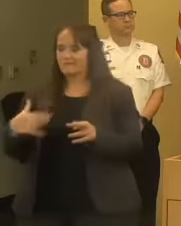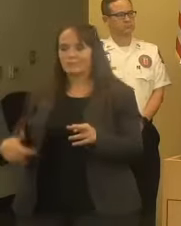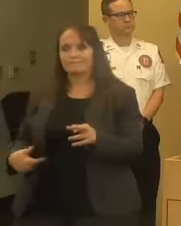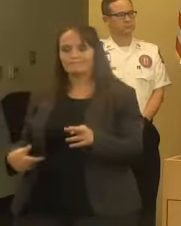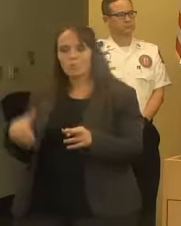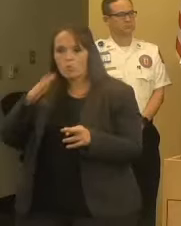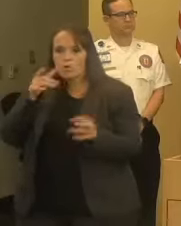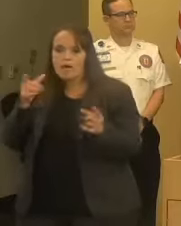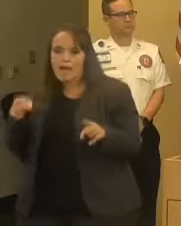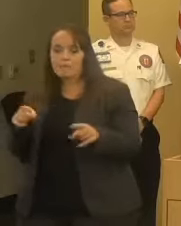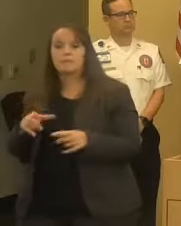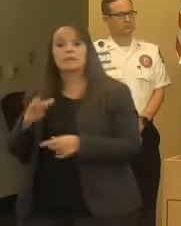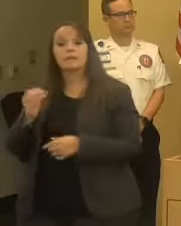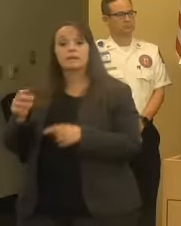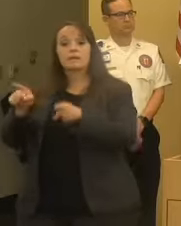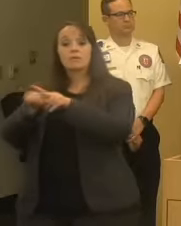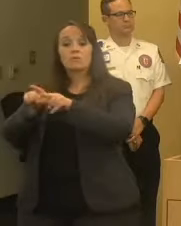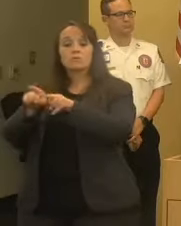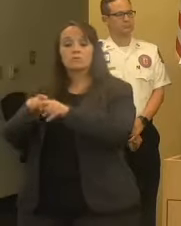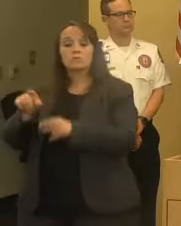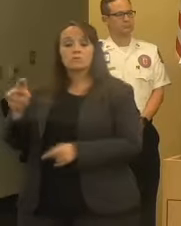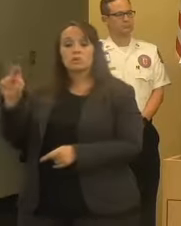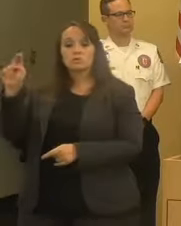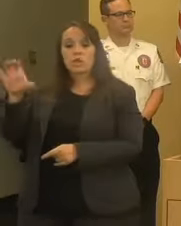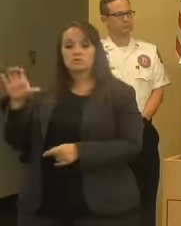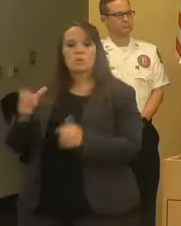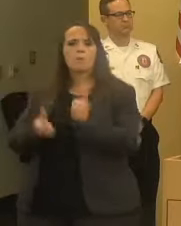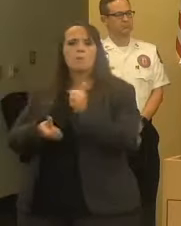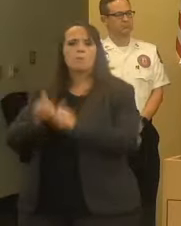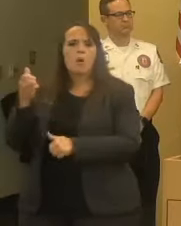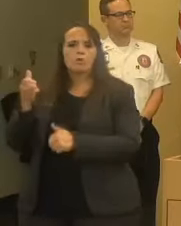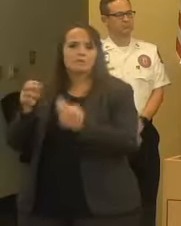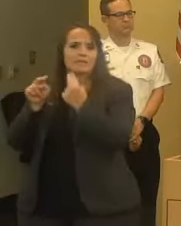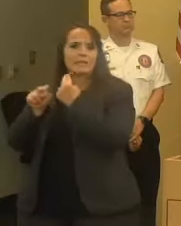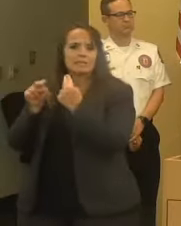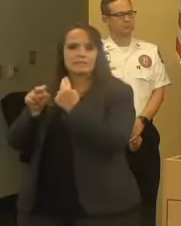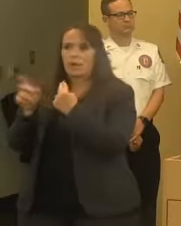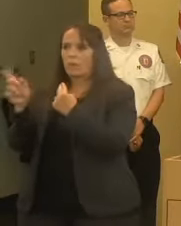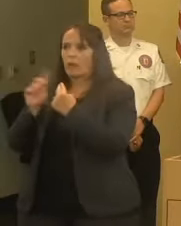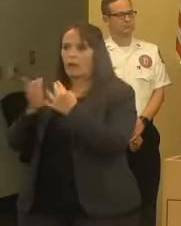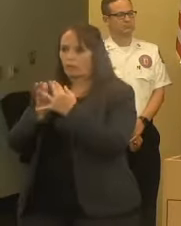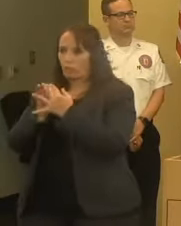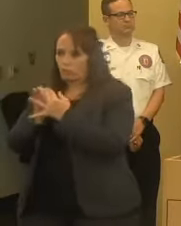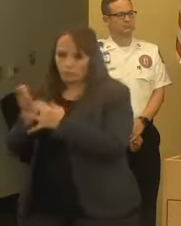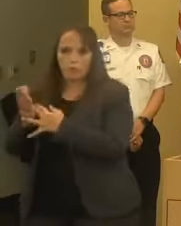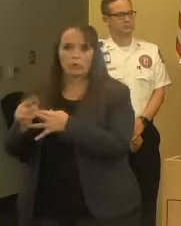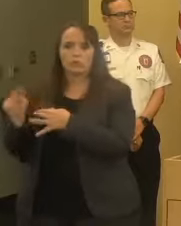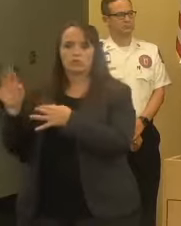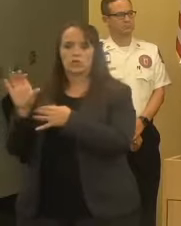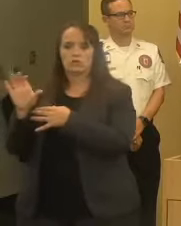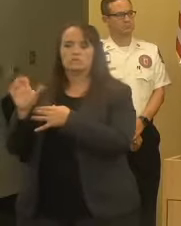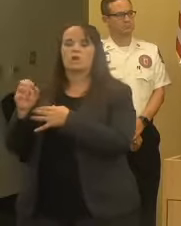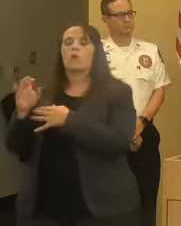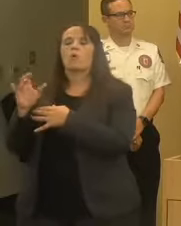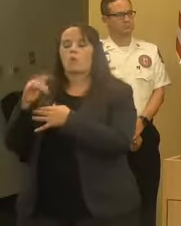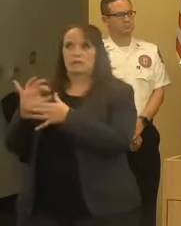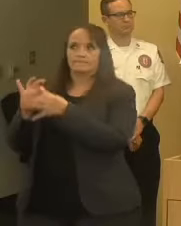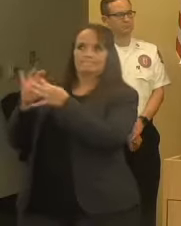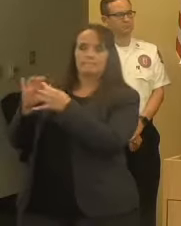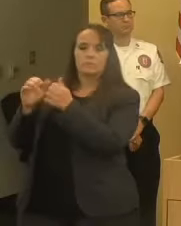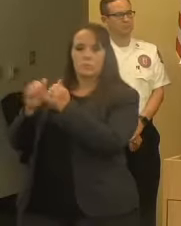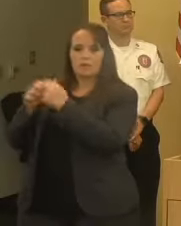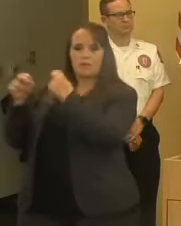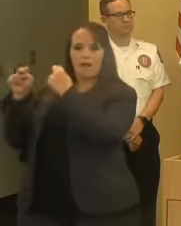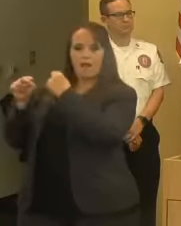as you know, city of North Charleston, the majority of the interstate runs through city of North Charleston. So we actually work with the department, the Highway